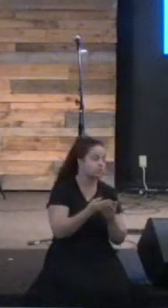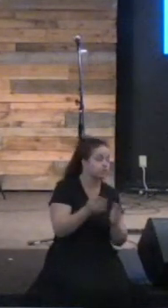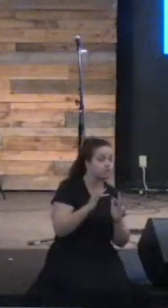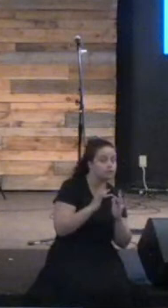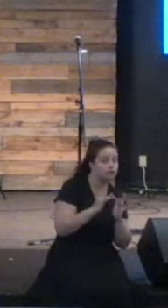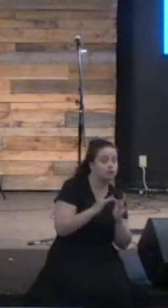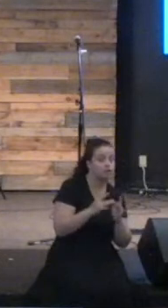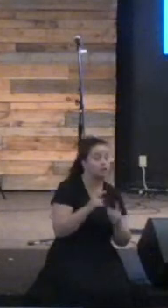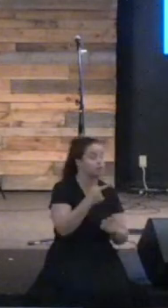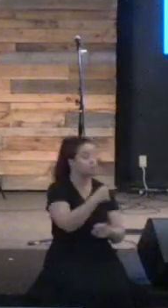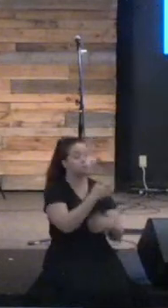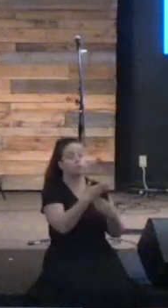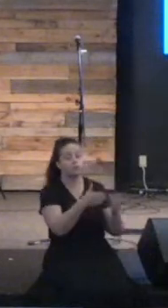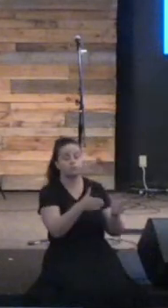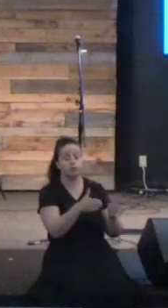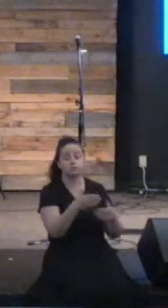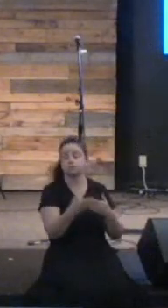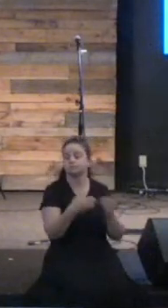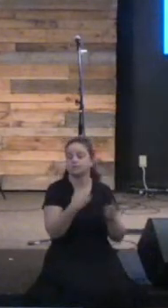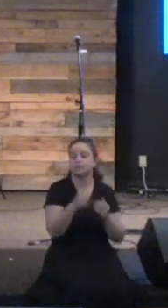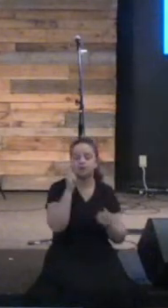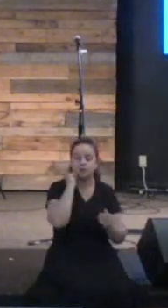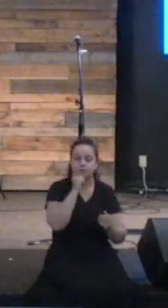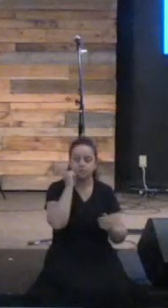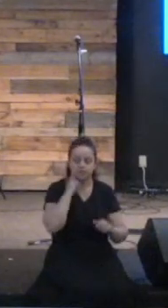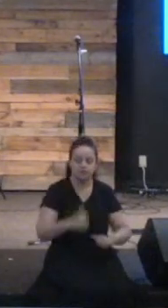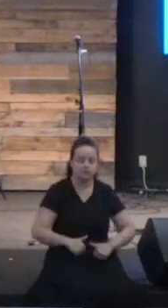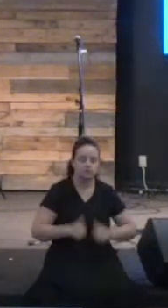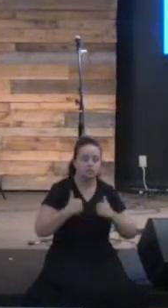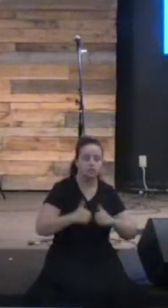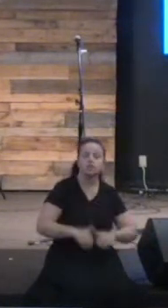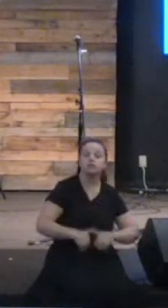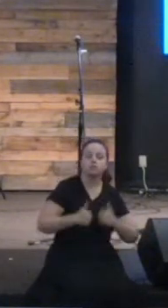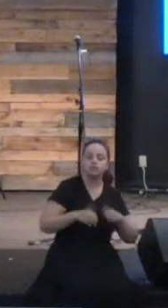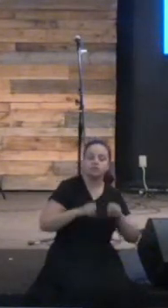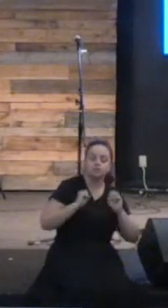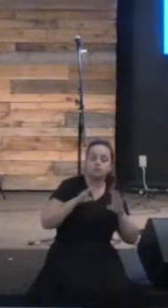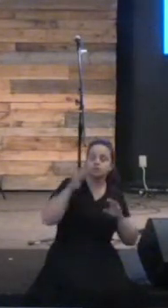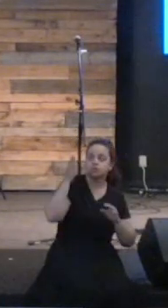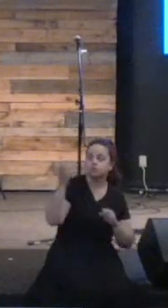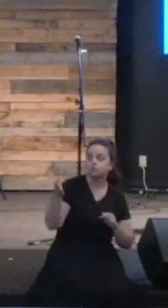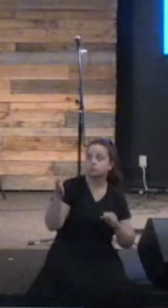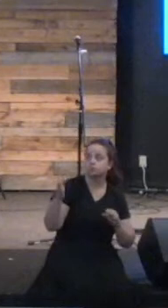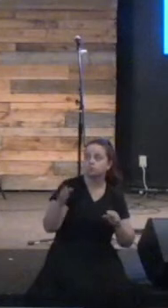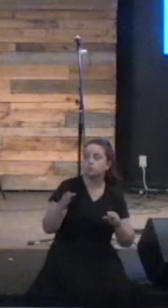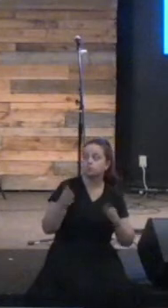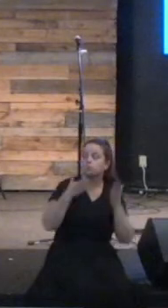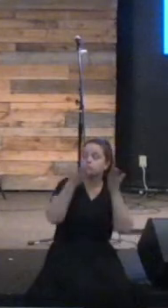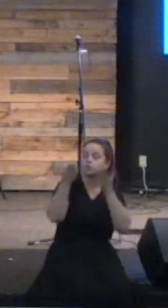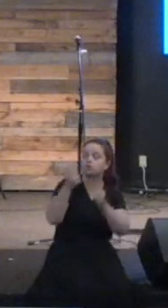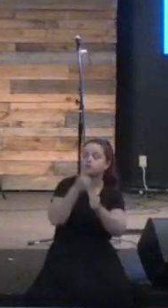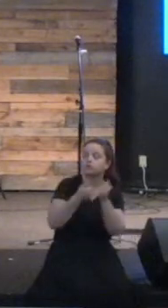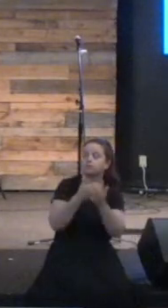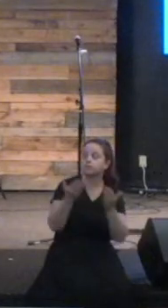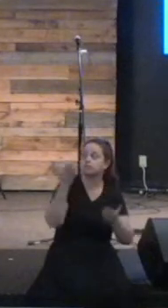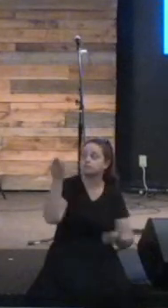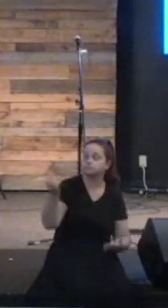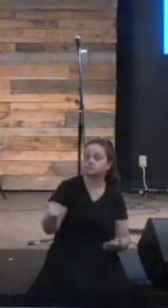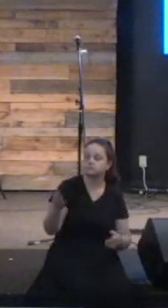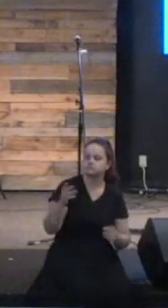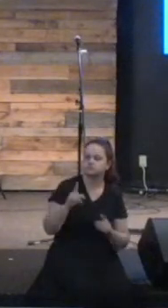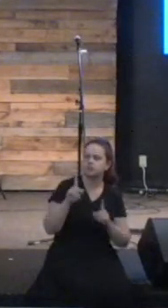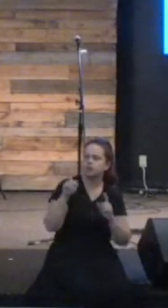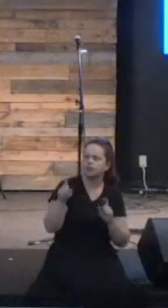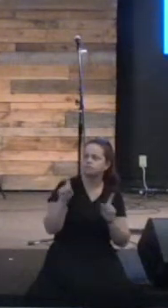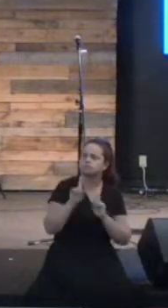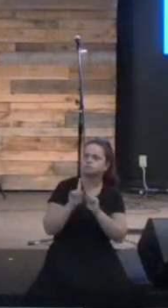put it over in the box or just even in our daily lives that we're a living sacrifices to you we offer it up to you we ask that we can walk with you